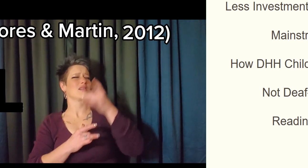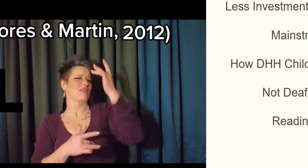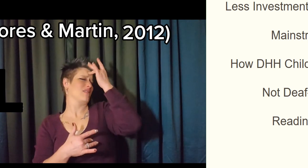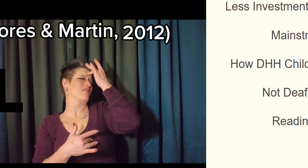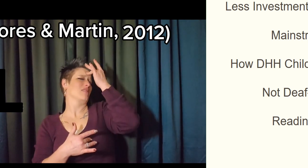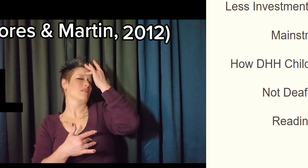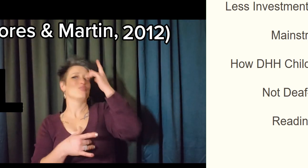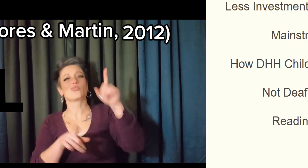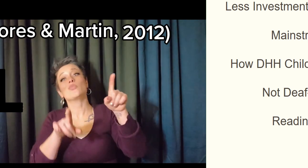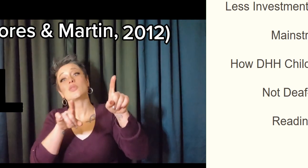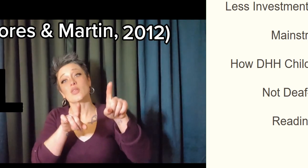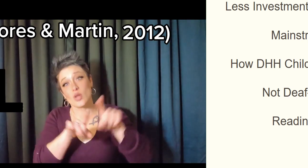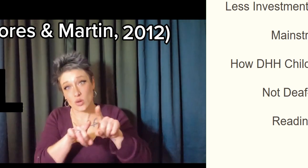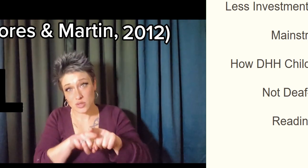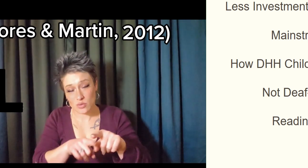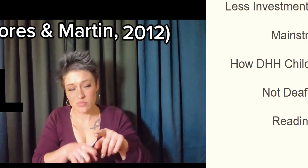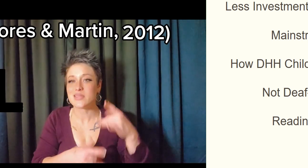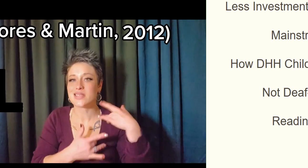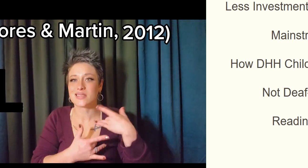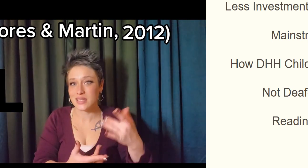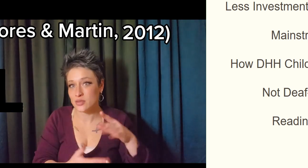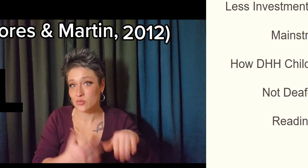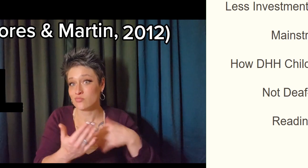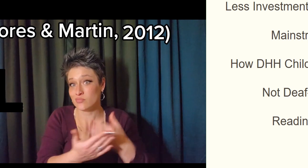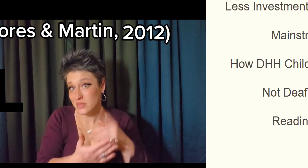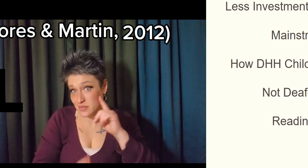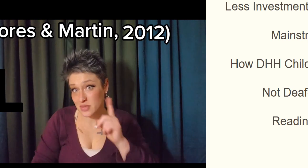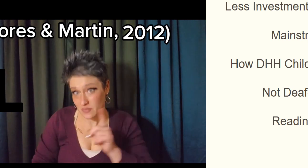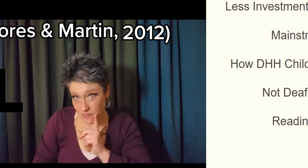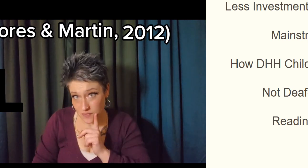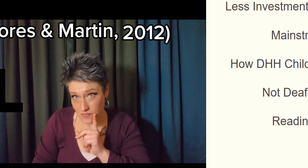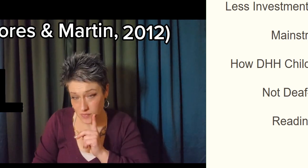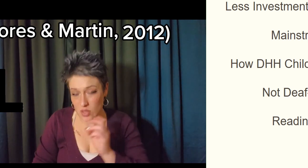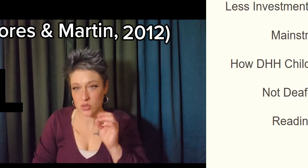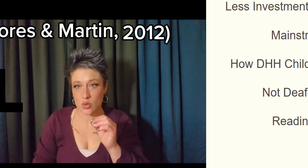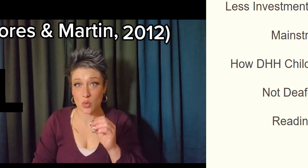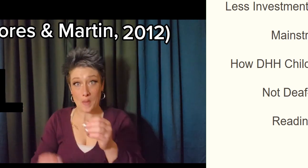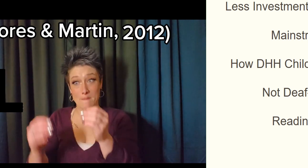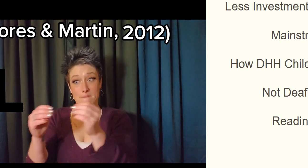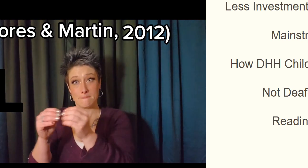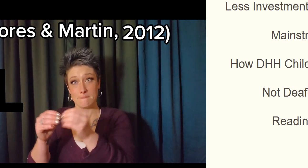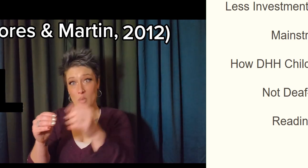child who's caught the measles, they can also often become deaf,